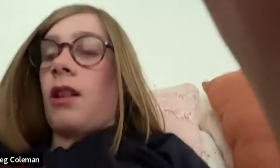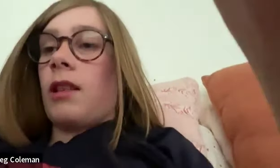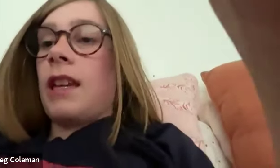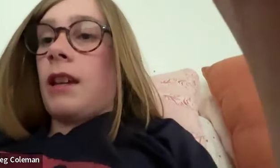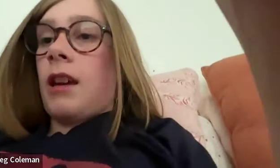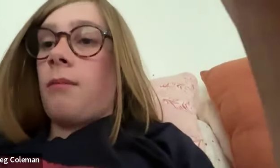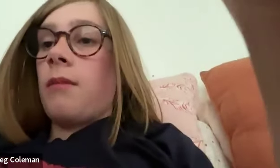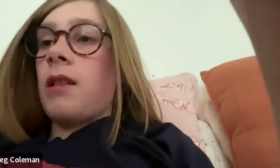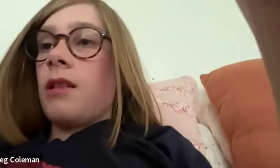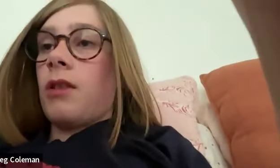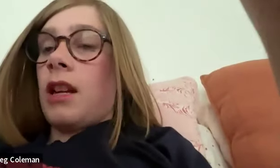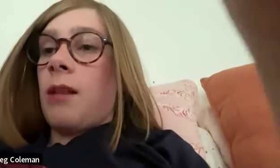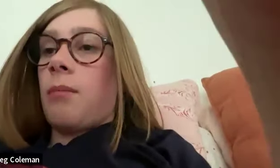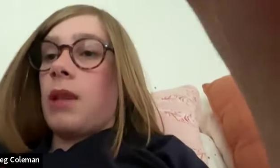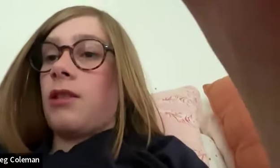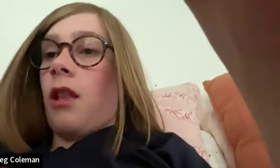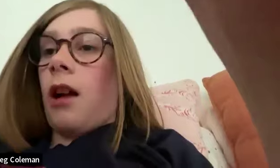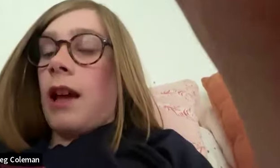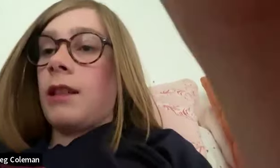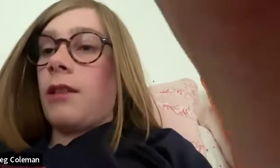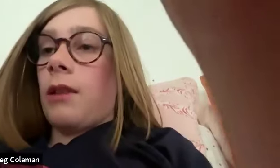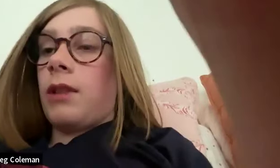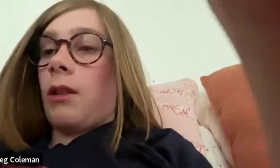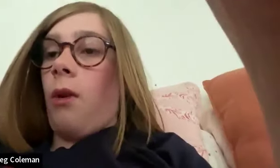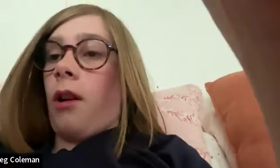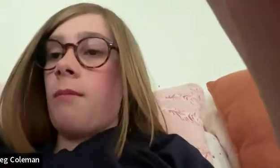started liking him. So I named him Mr. Longlegs, who lives in the corner.